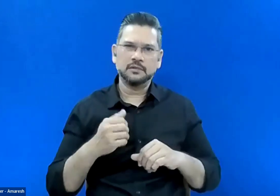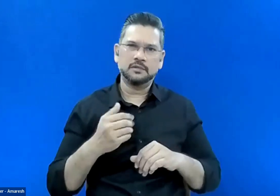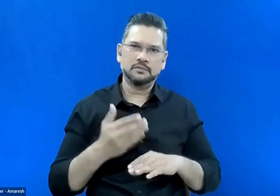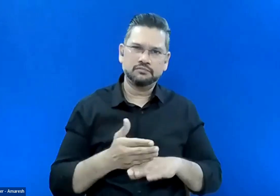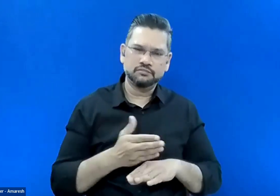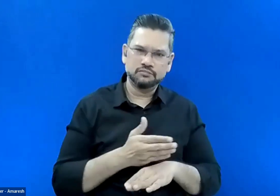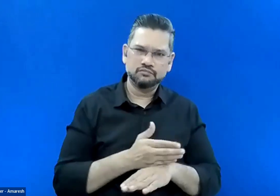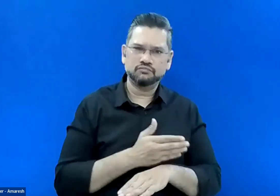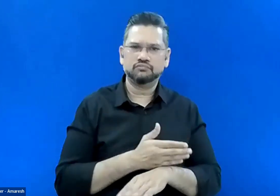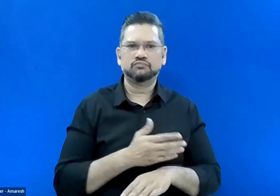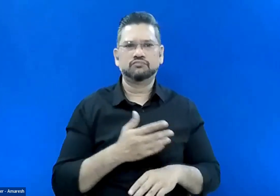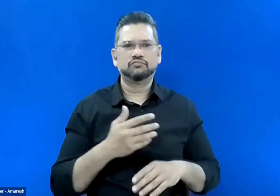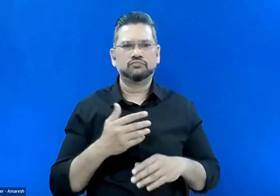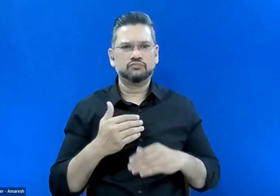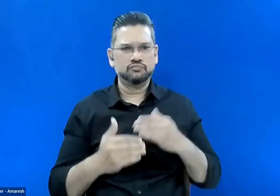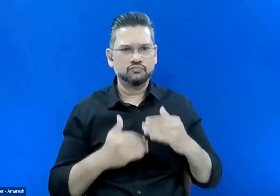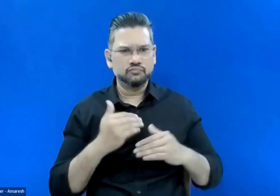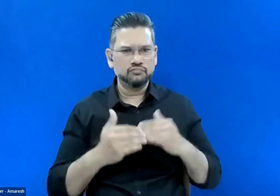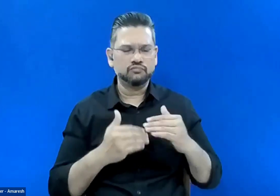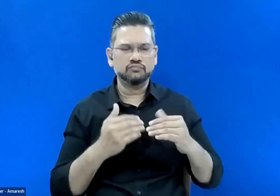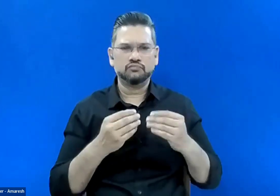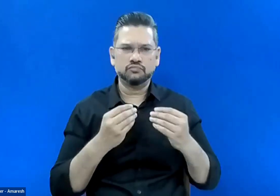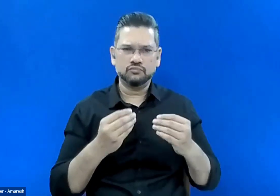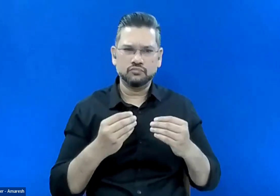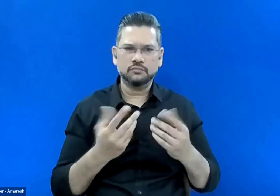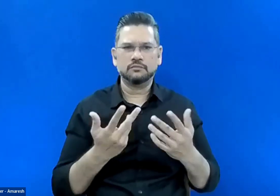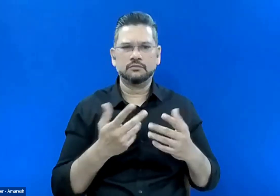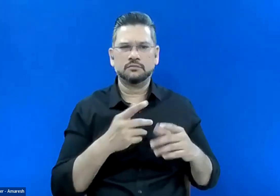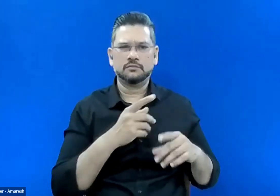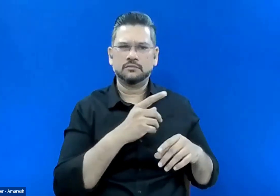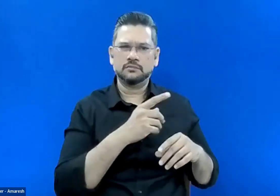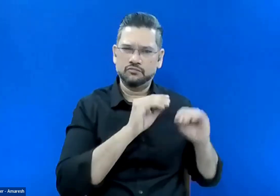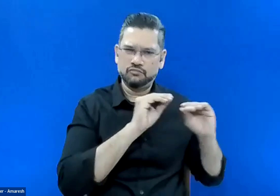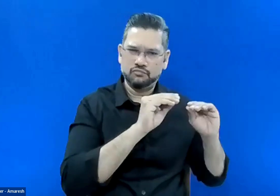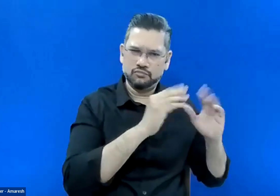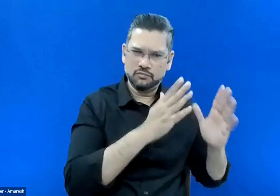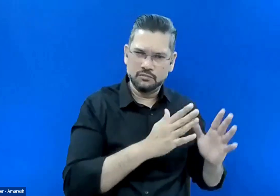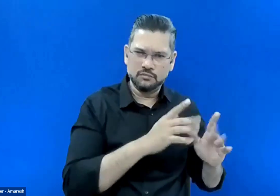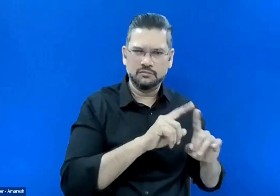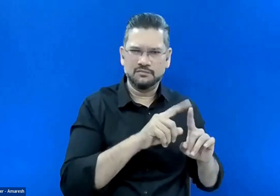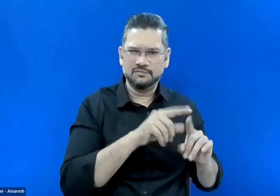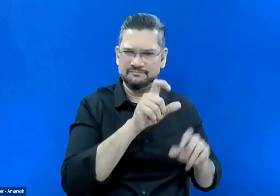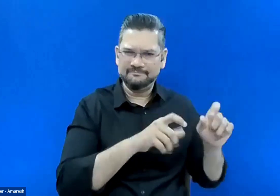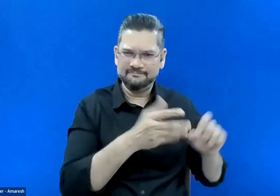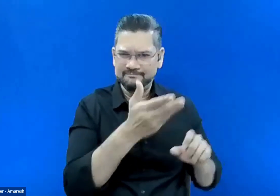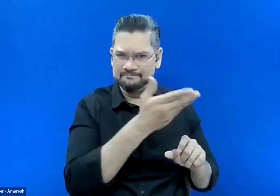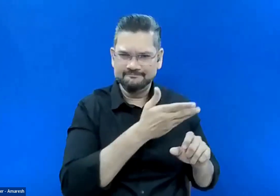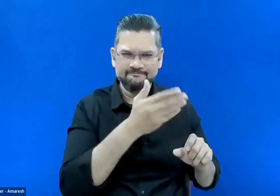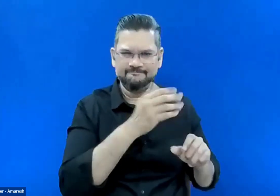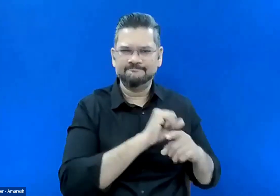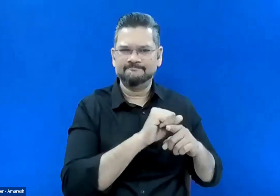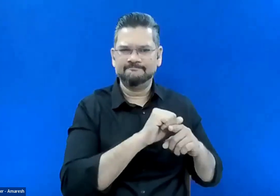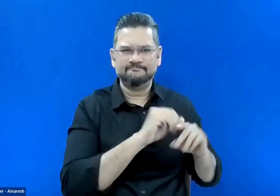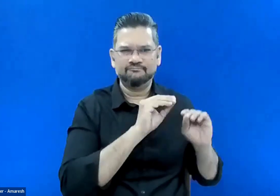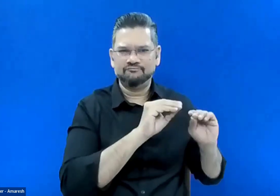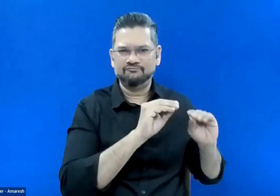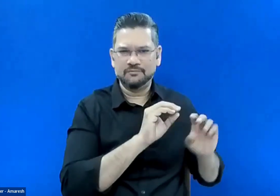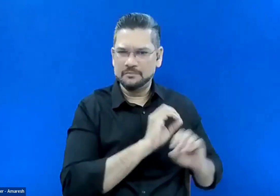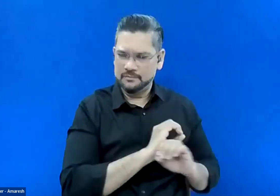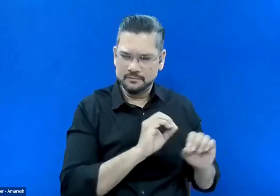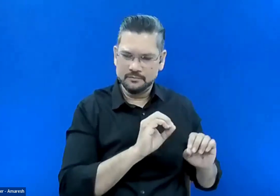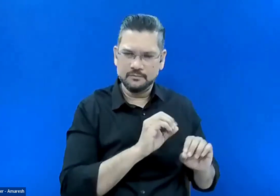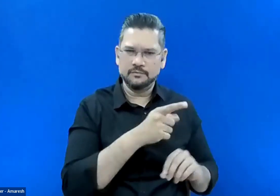education training designed to adequately prepare teachers and educators. You know, without proper training, teachers tend